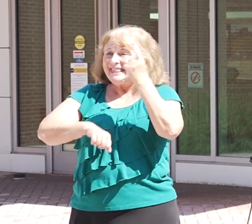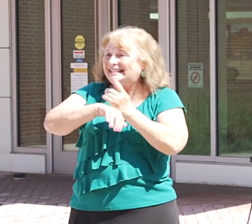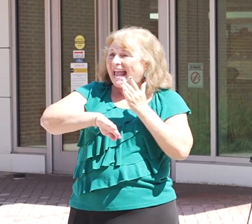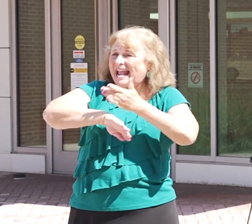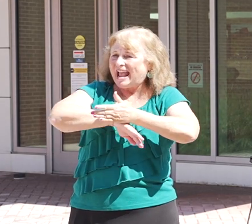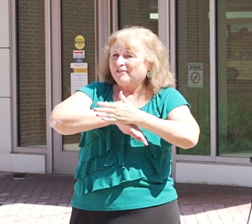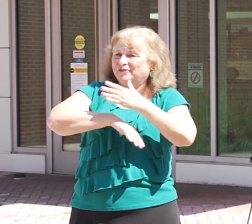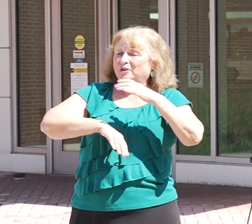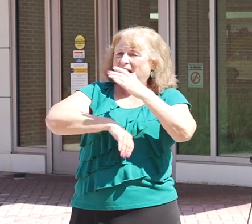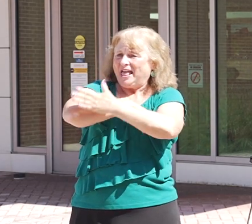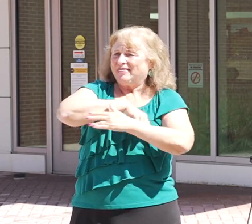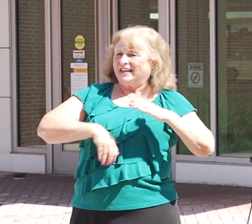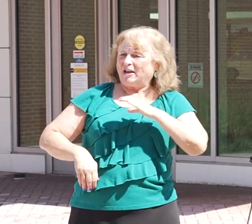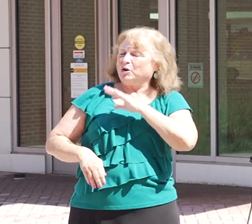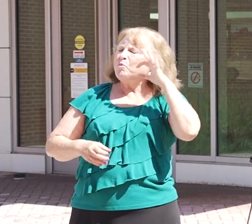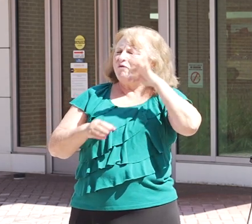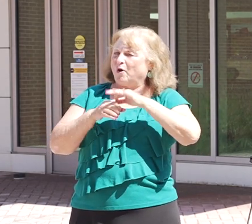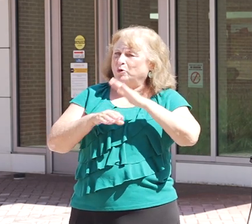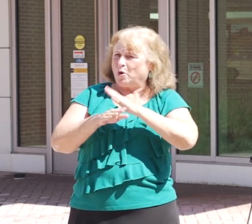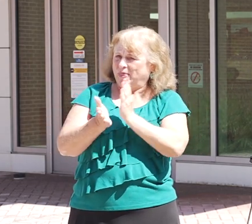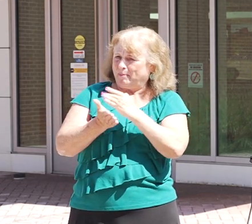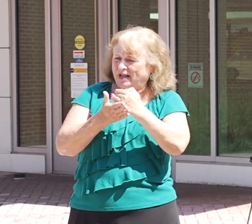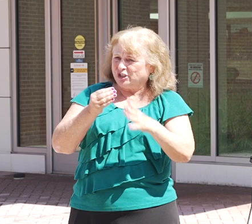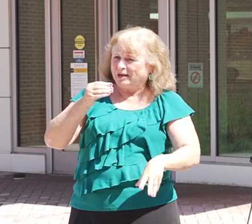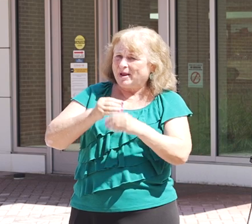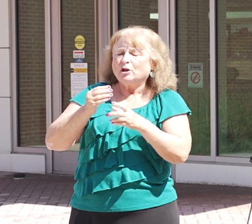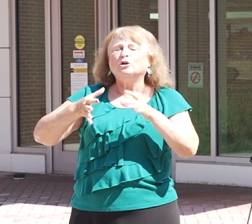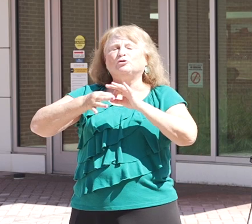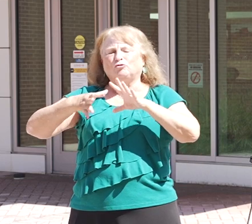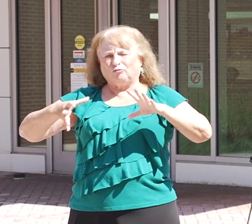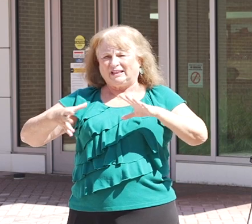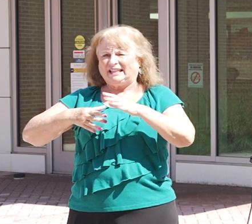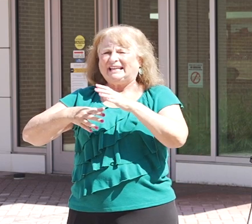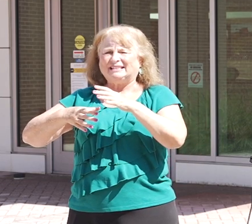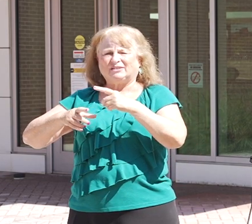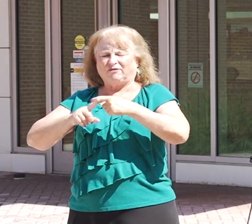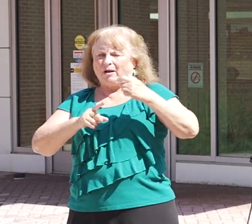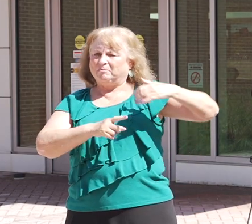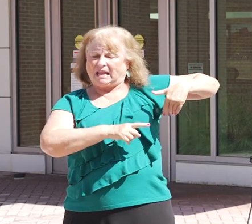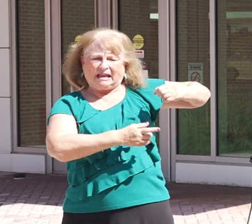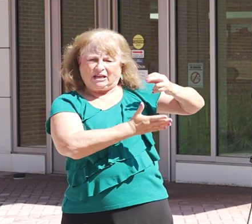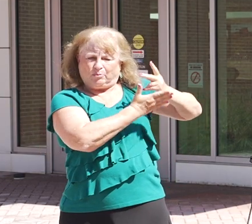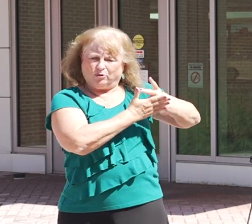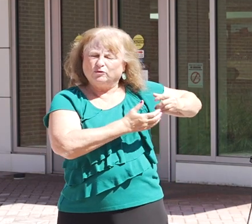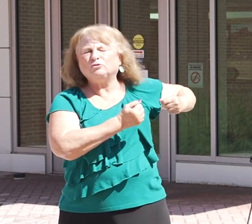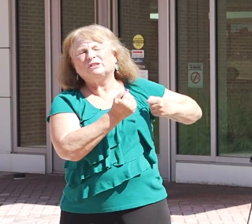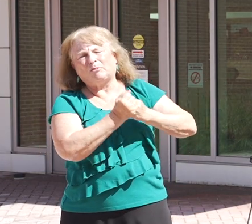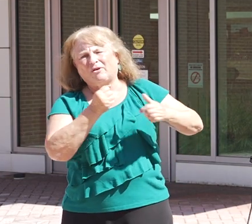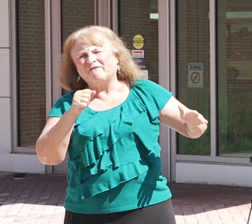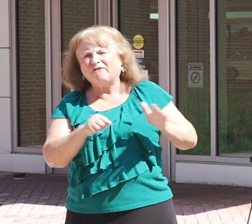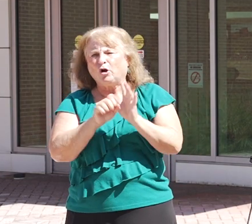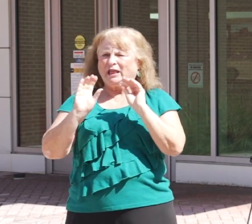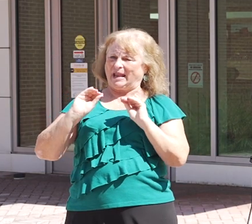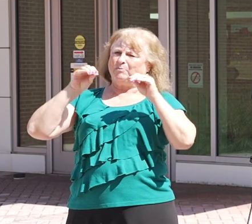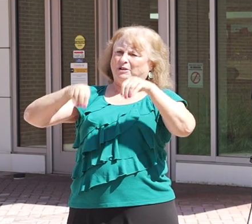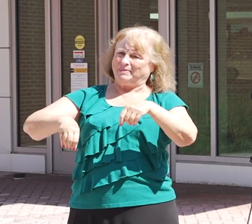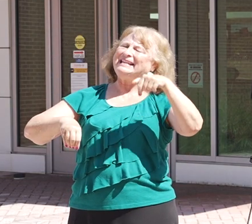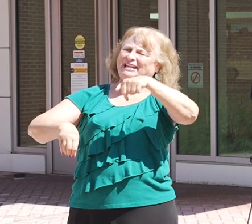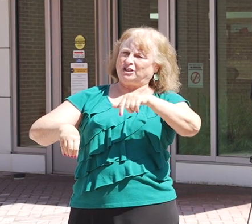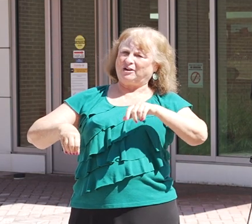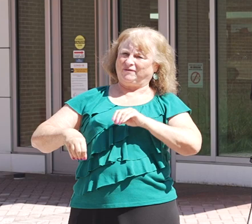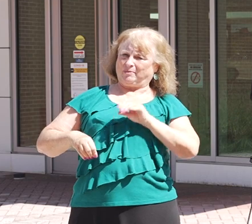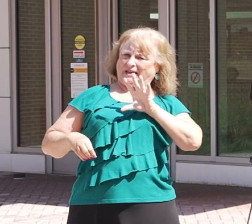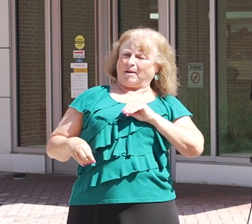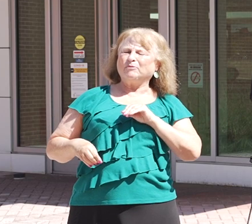after the County Council will vote on our budget amendment to release county funds from contingency to support full implementation of this